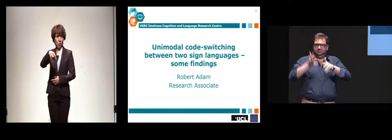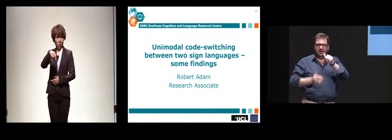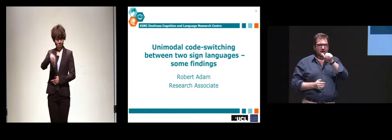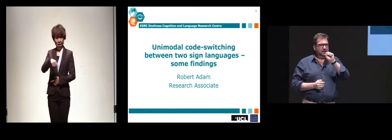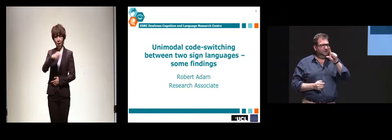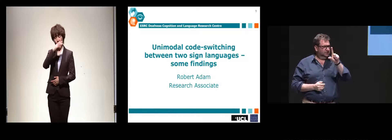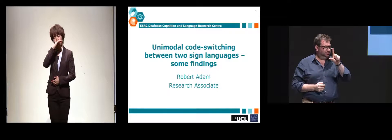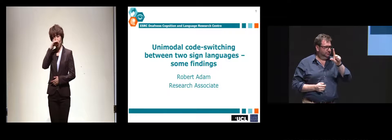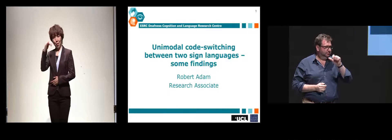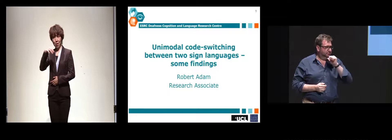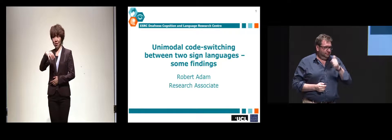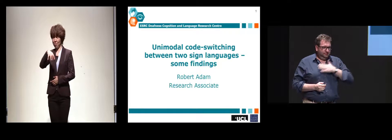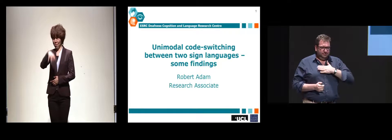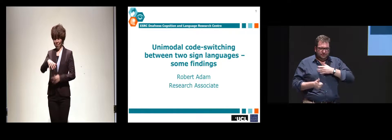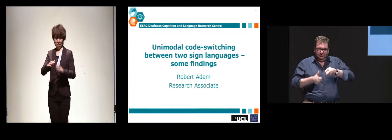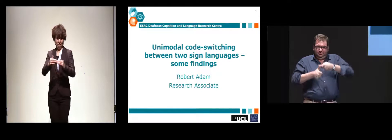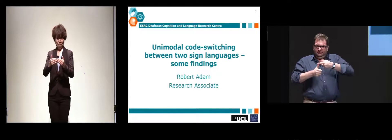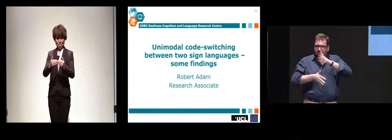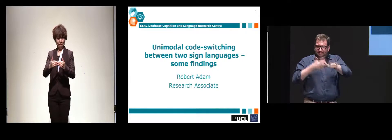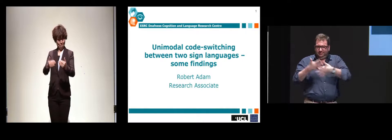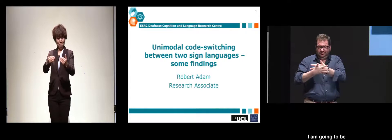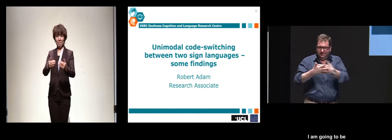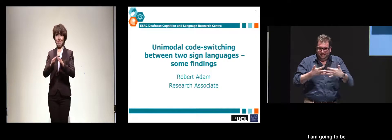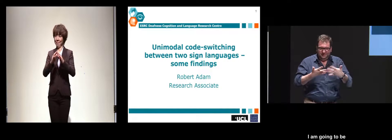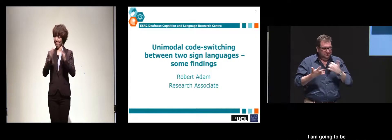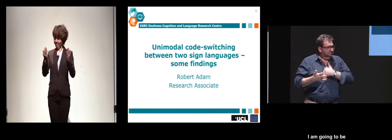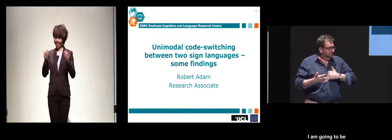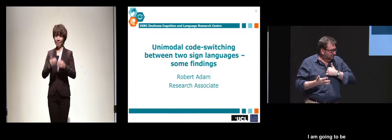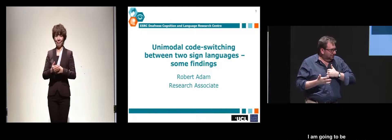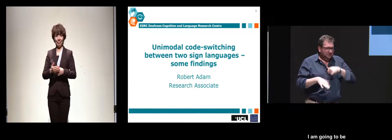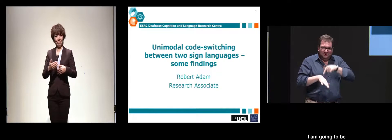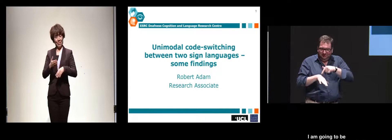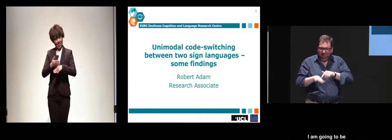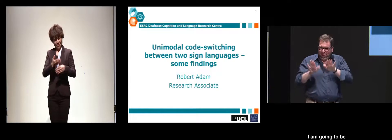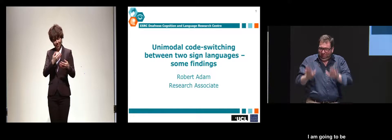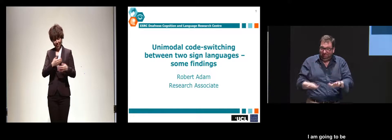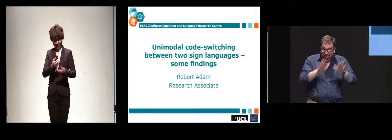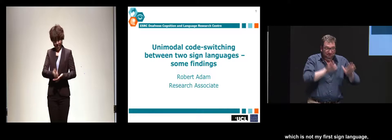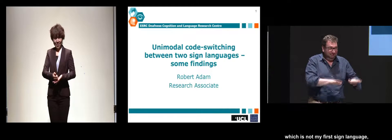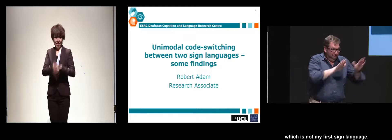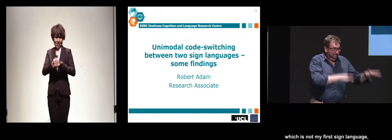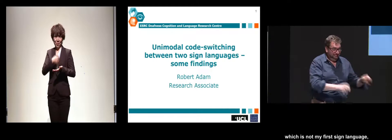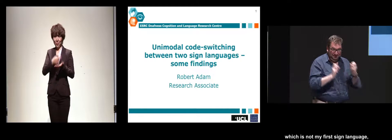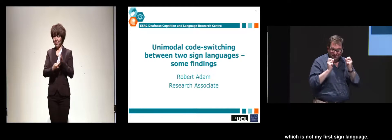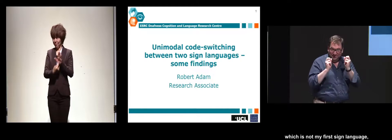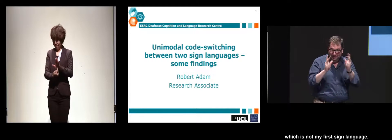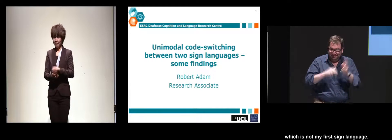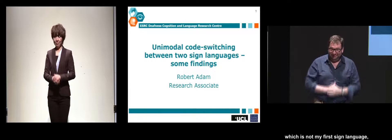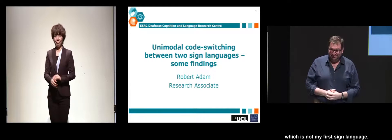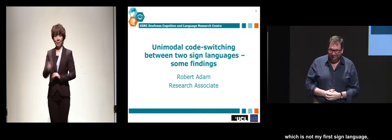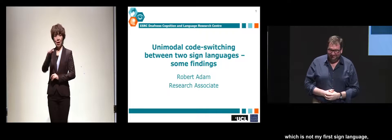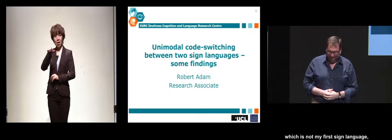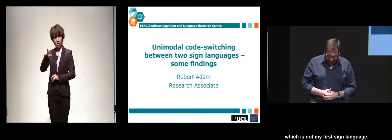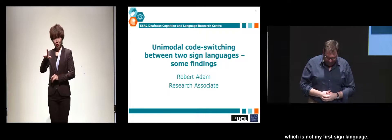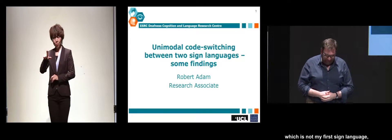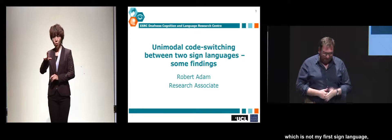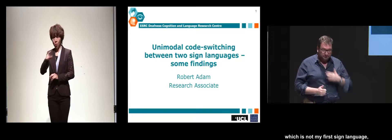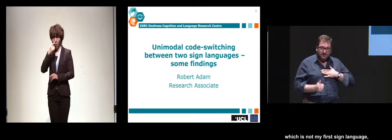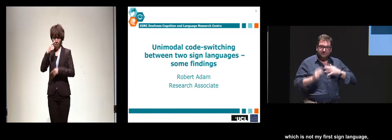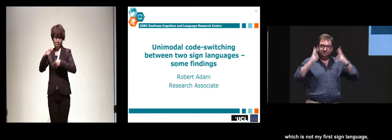to everyone who I know out here in the audience. I'm going to be using American Sign Language today, which is not my first sign